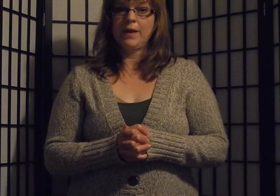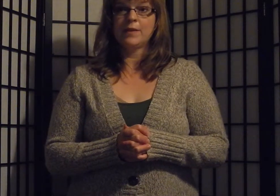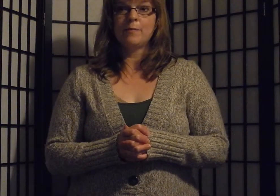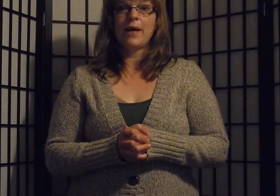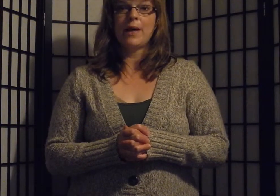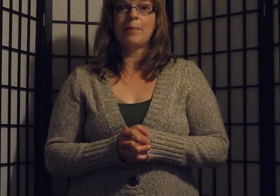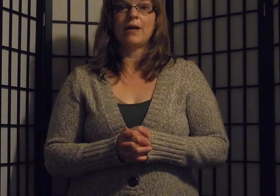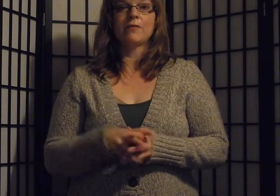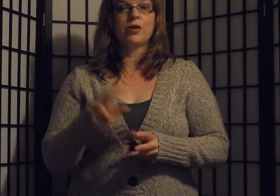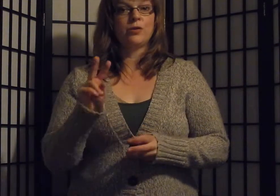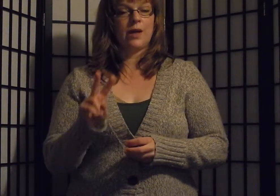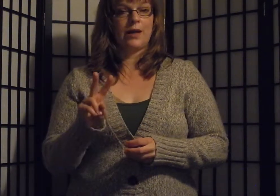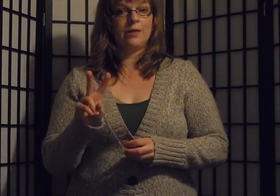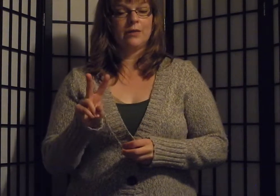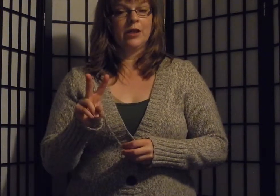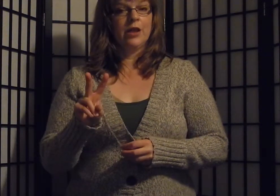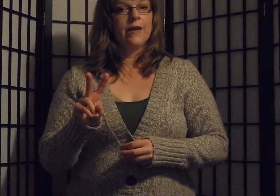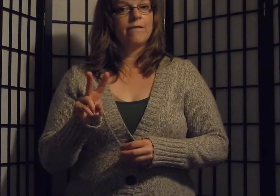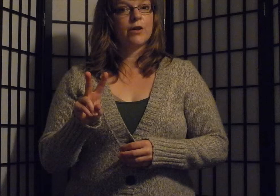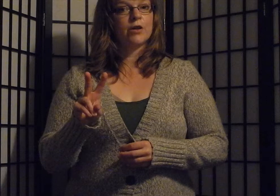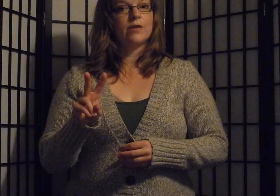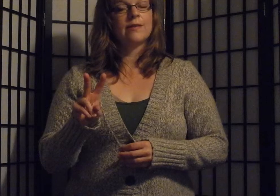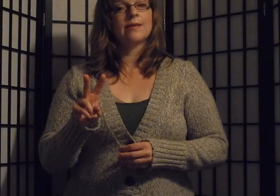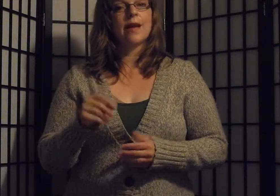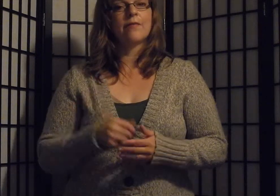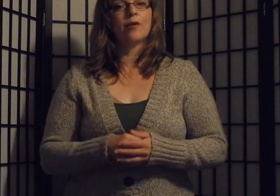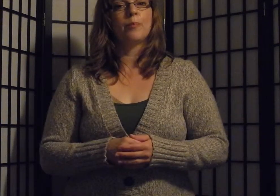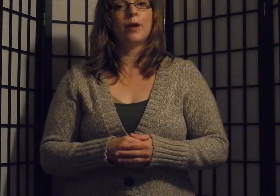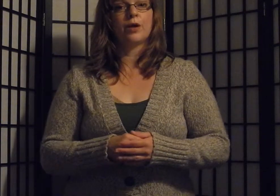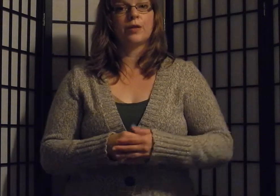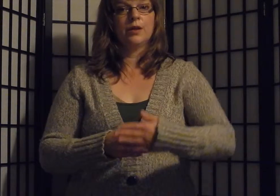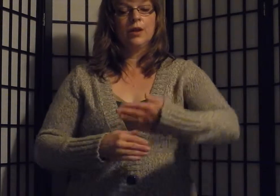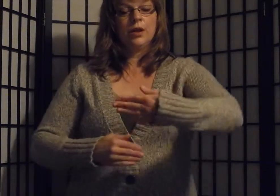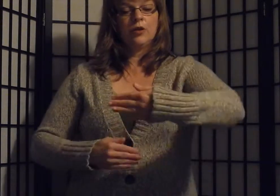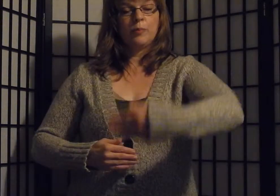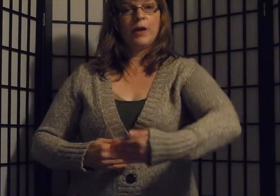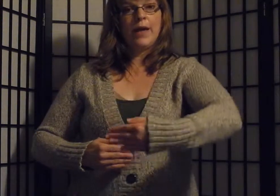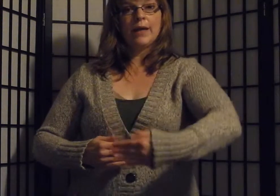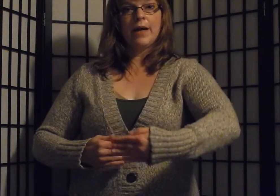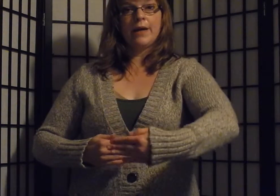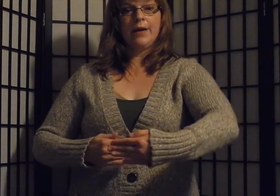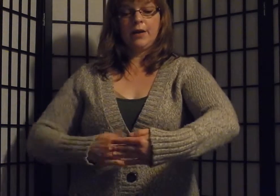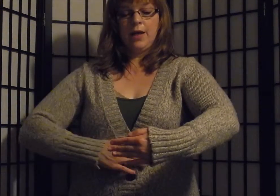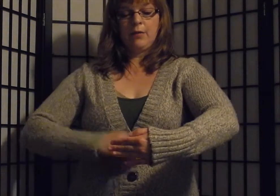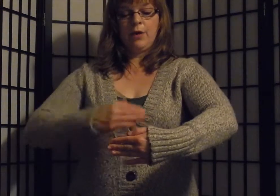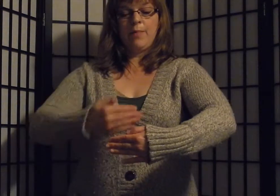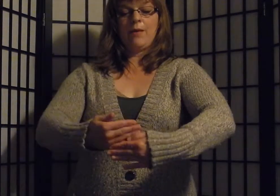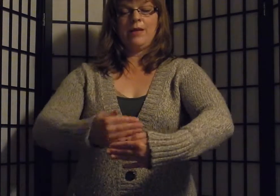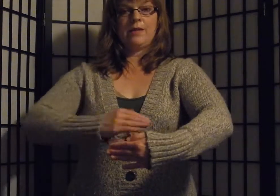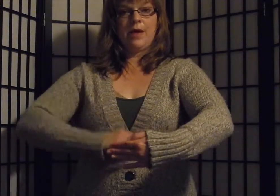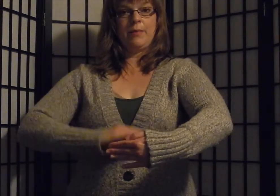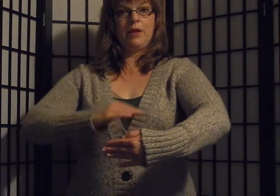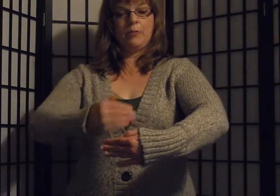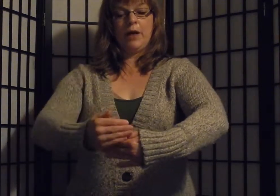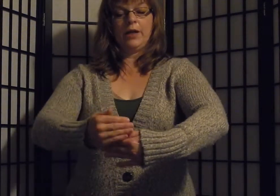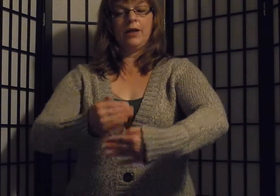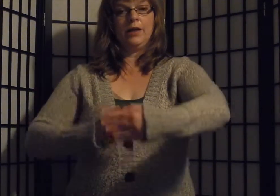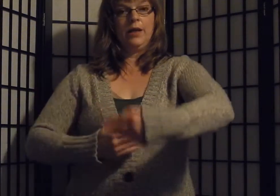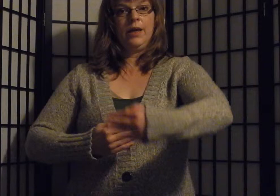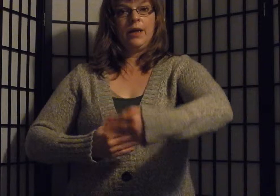it's made up of two signs. First is a sign for birth. So put a hand out here, like when a mommy's tummy is pregnant.